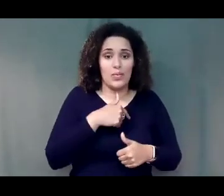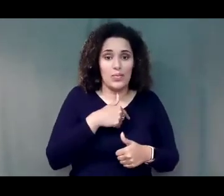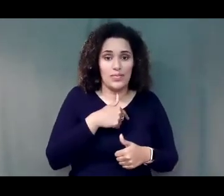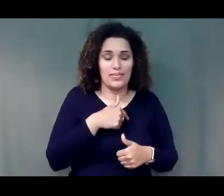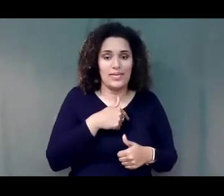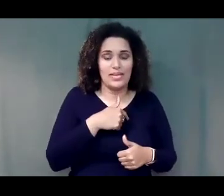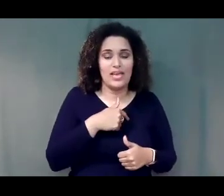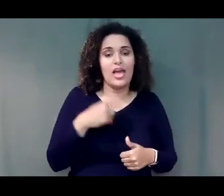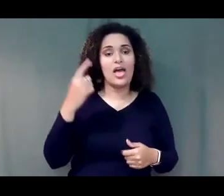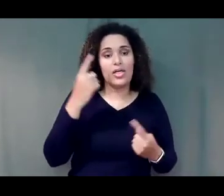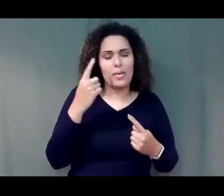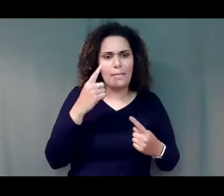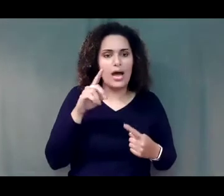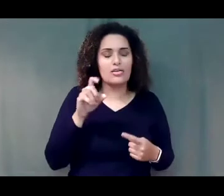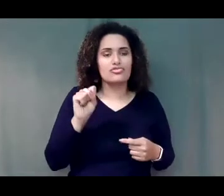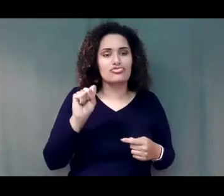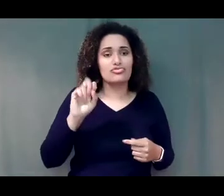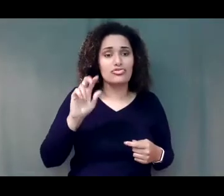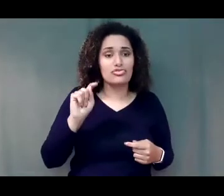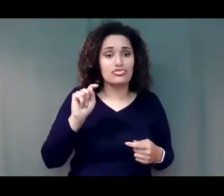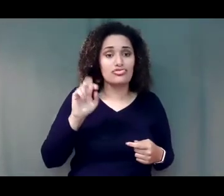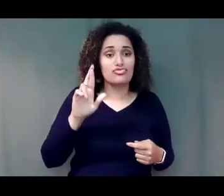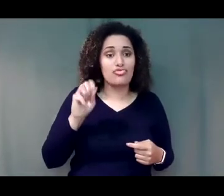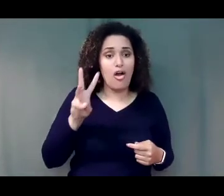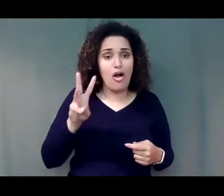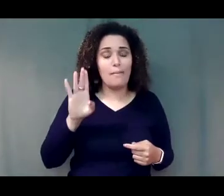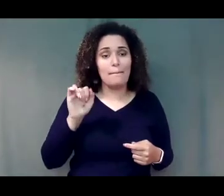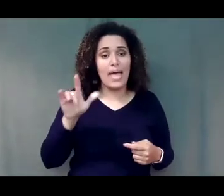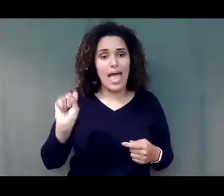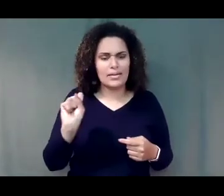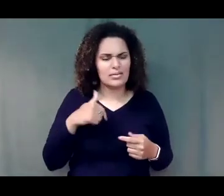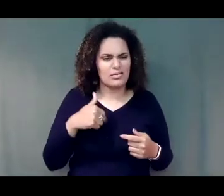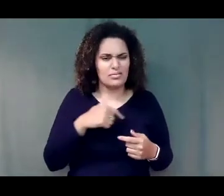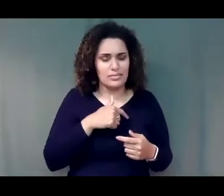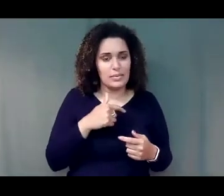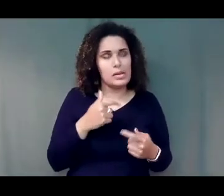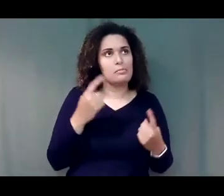of straw bales when we were looking at options for building a winery, and